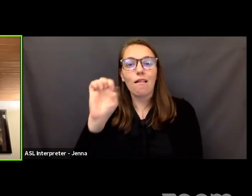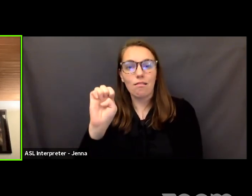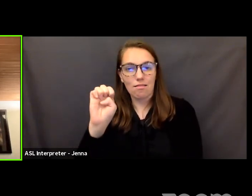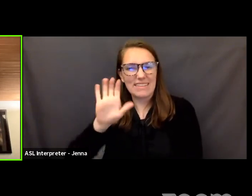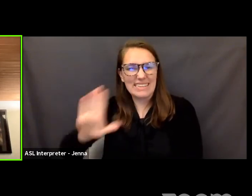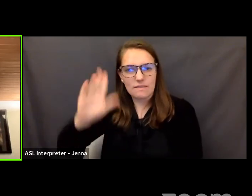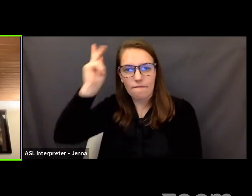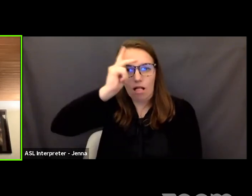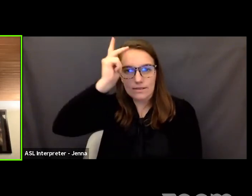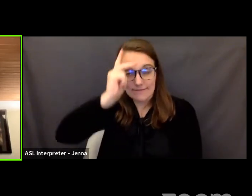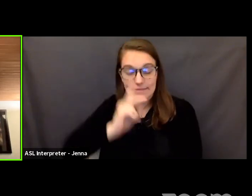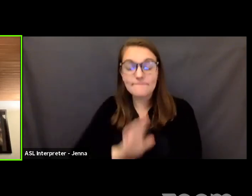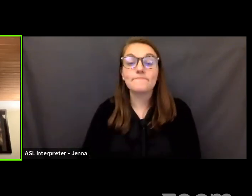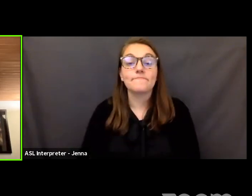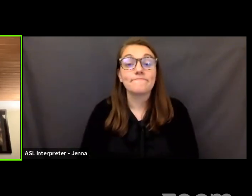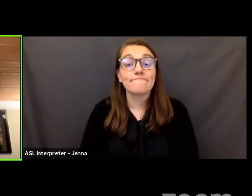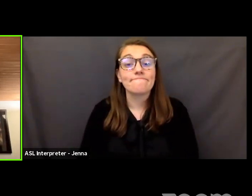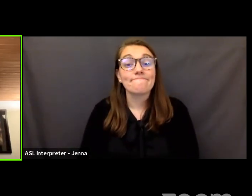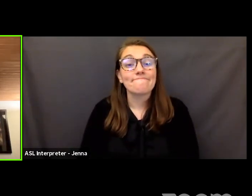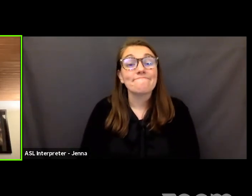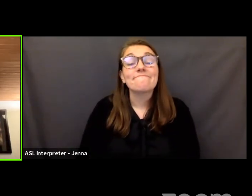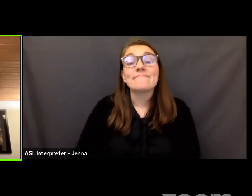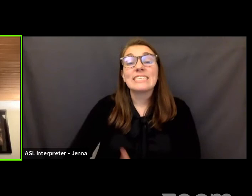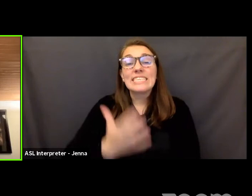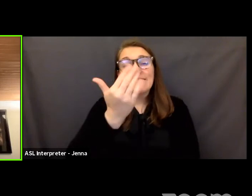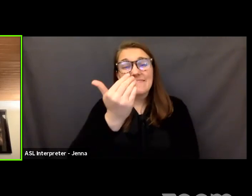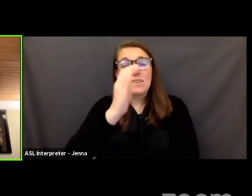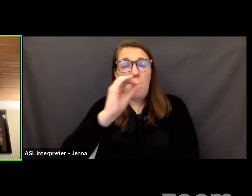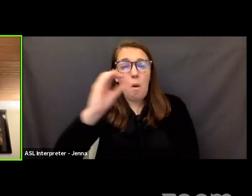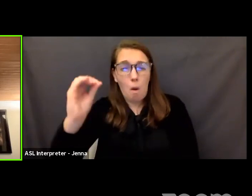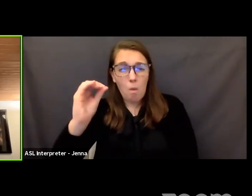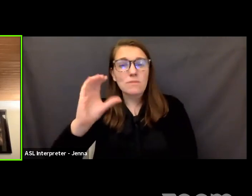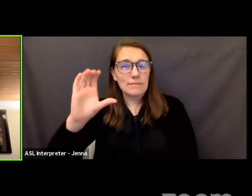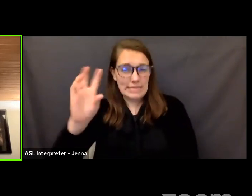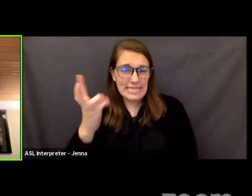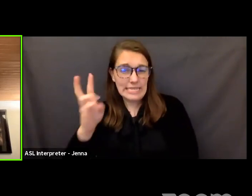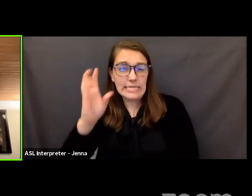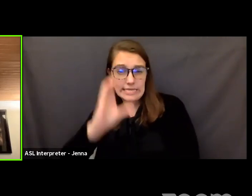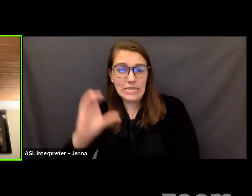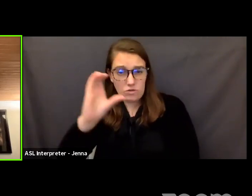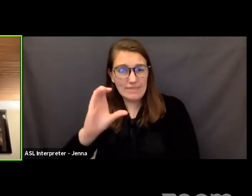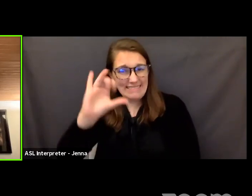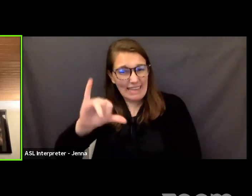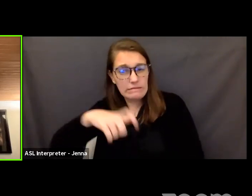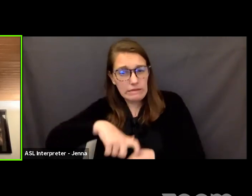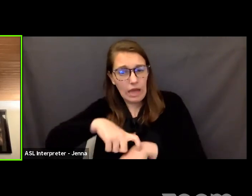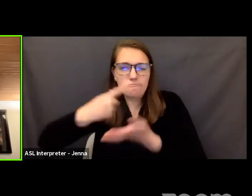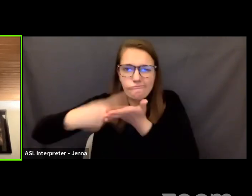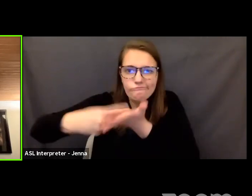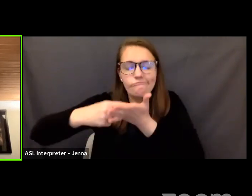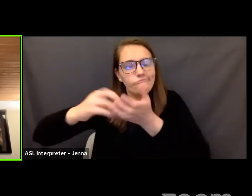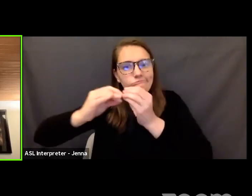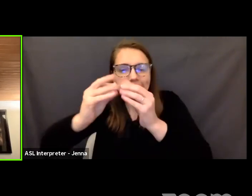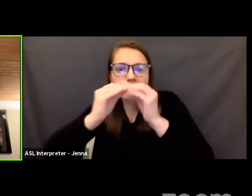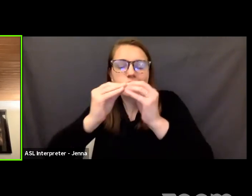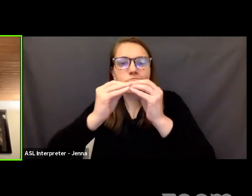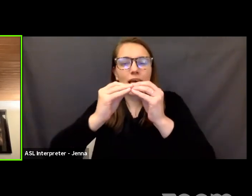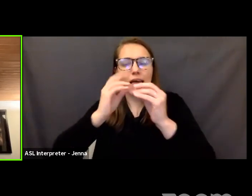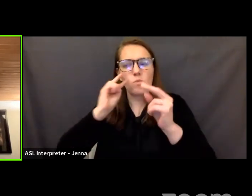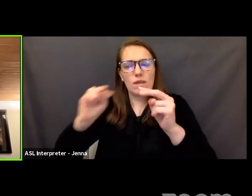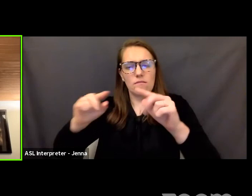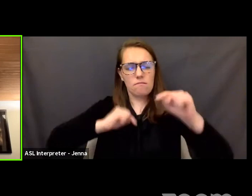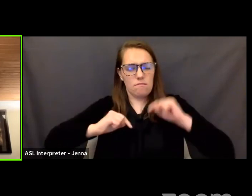those 16th century engagements and when we compare them to the relevant texts from Aquinas and Aristotle, important